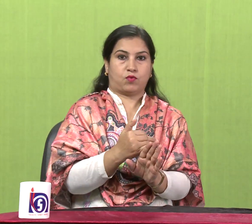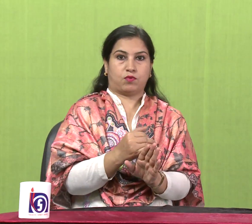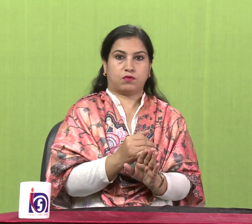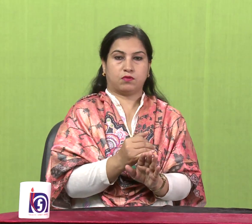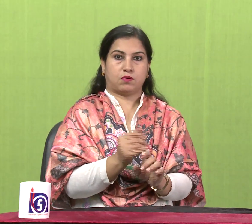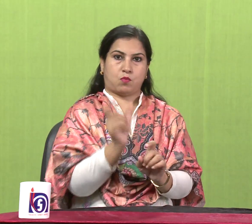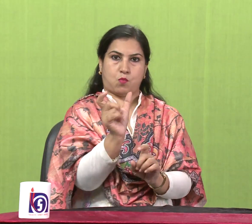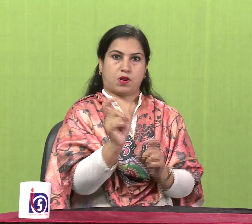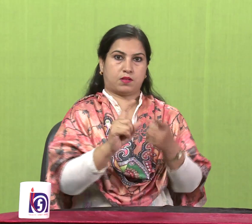socio-economic development,